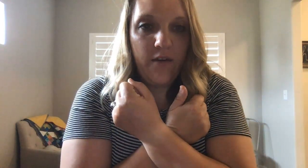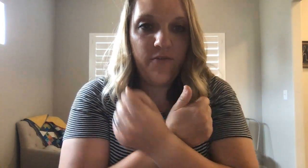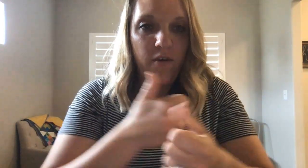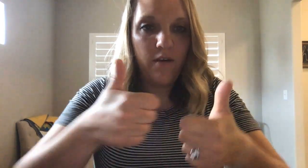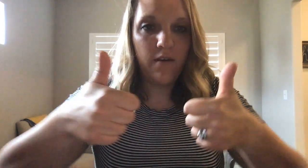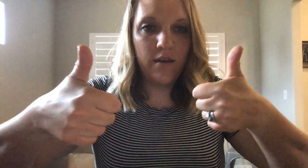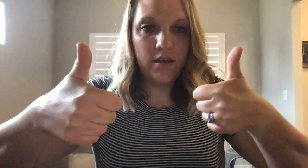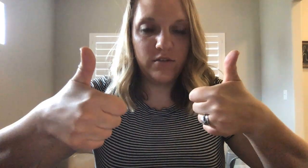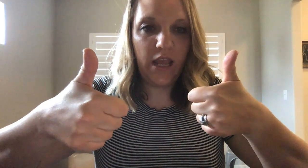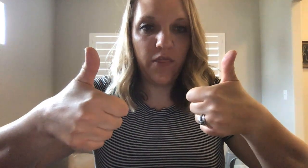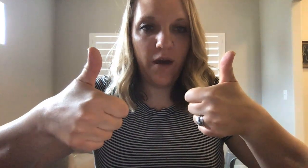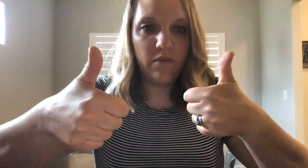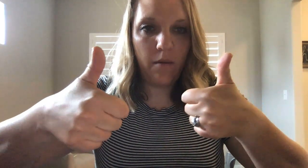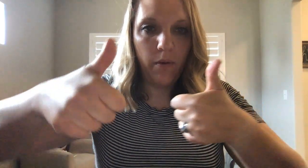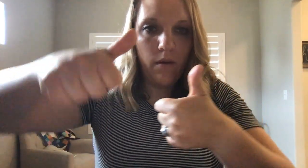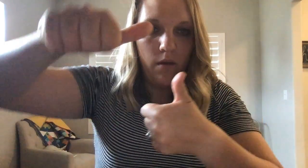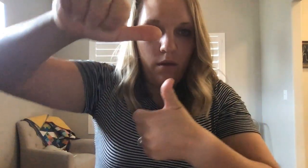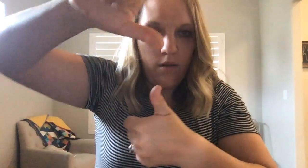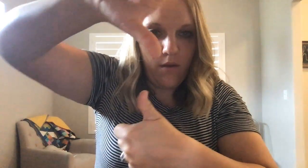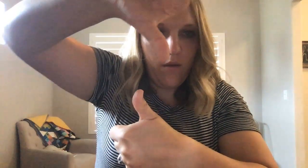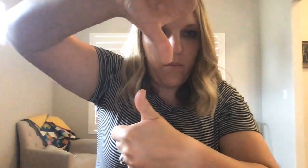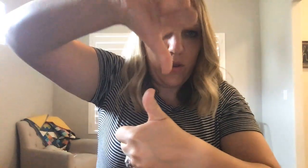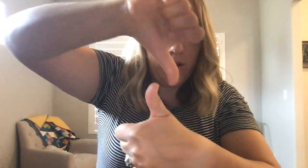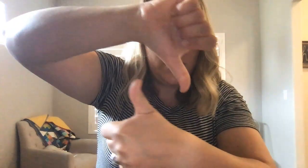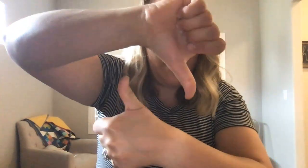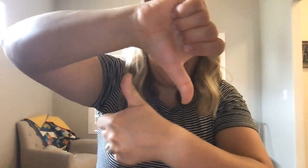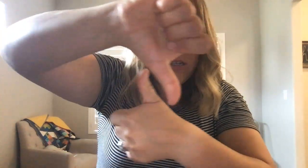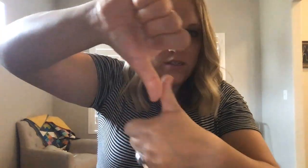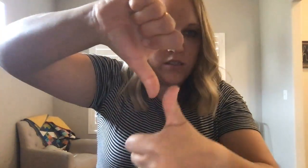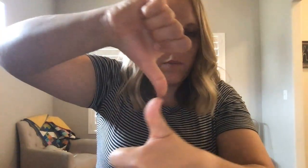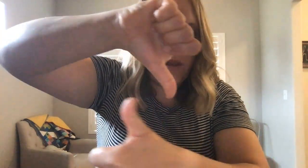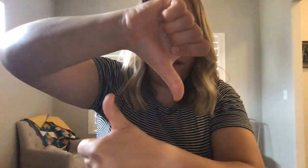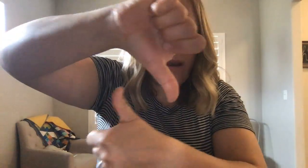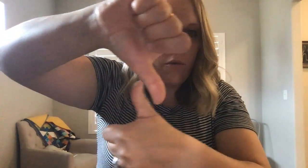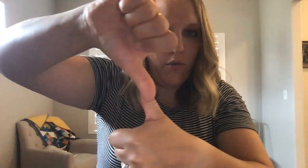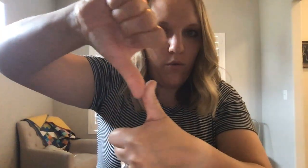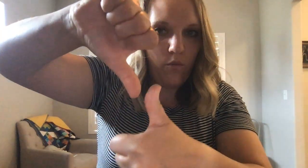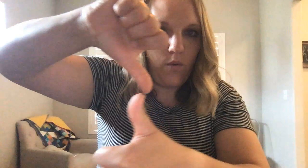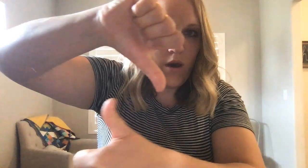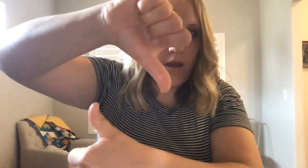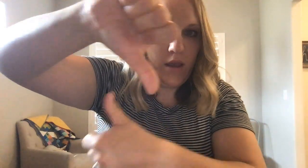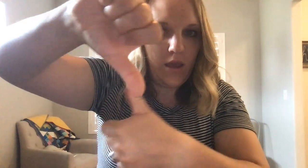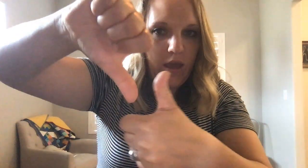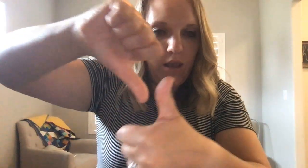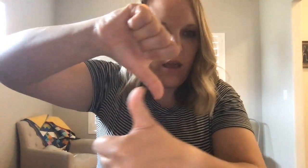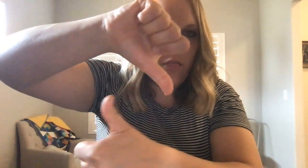Love. Now take a thumbs up. Put them on top of each other and spin it around. One another.